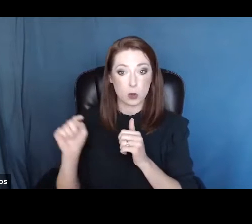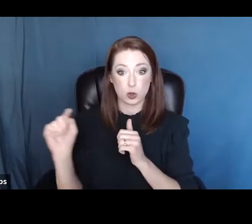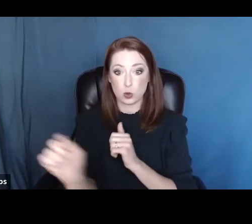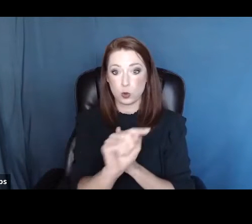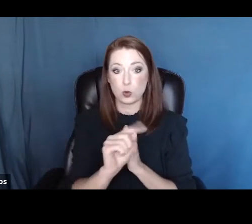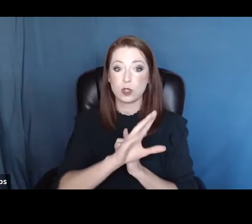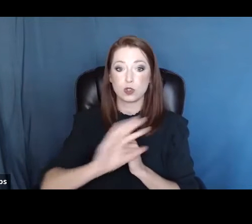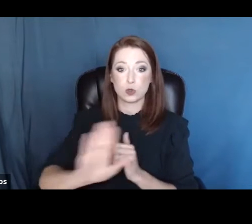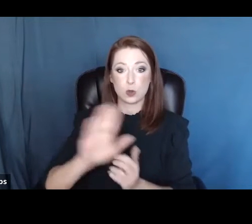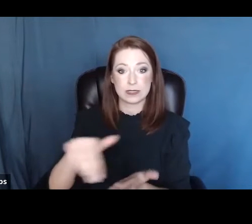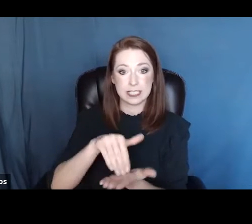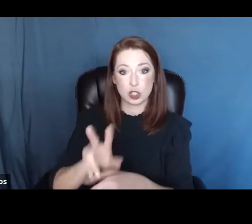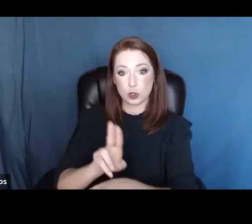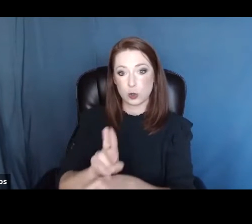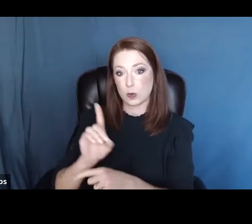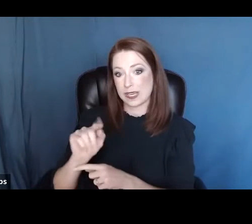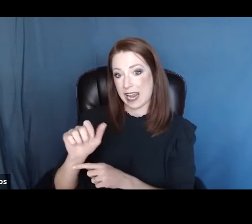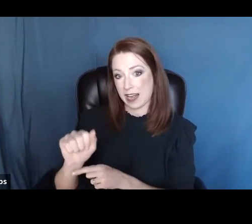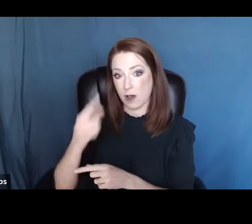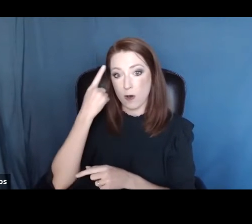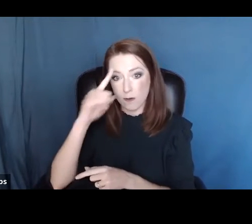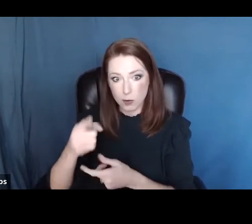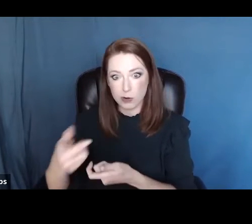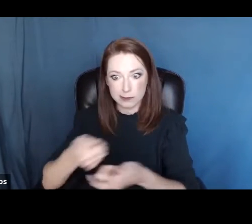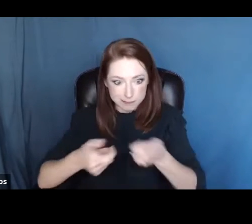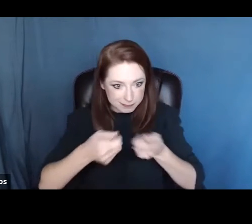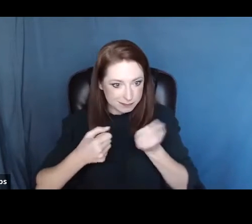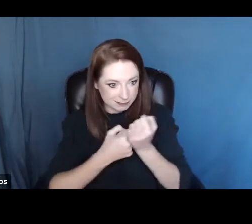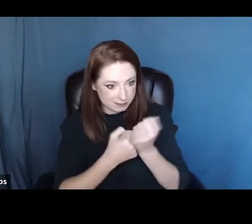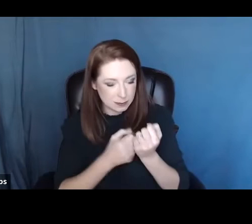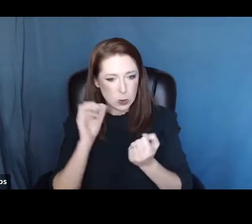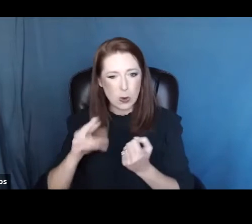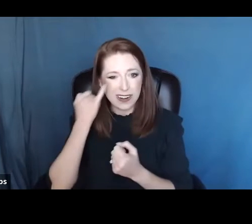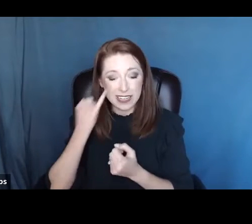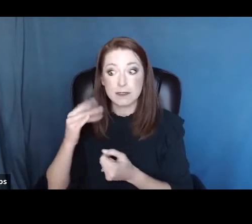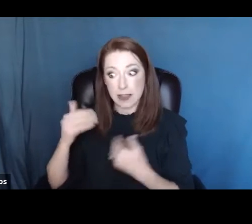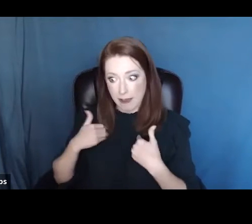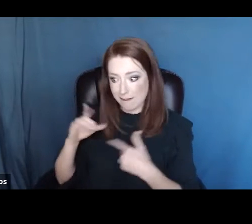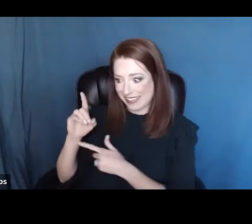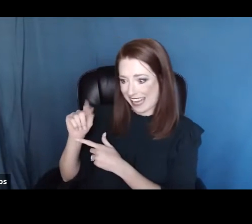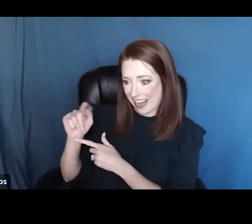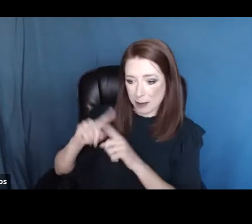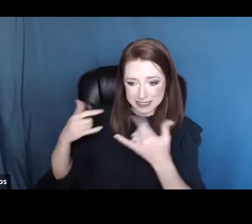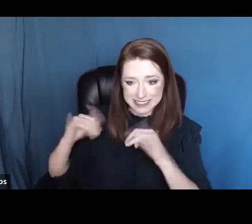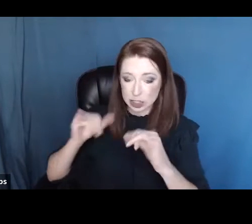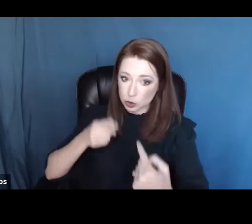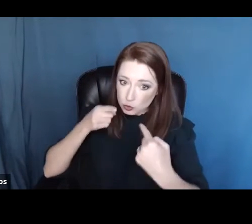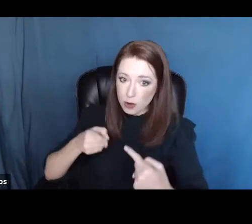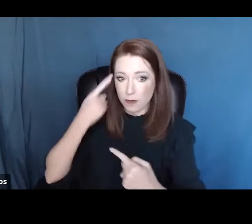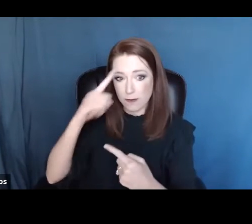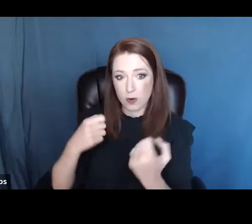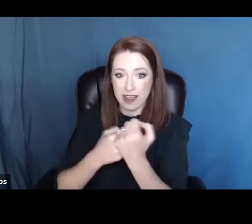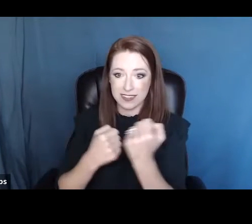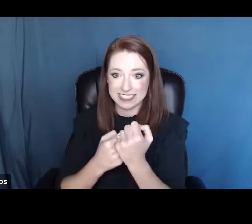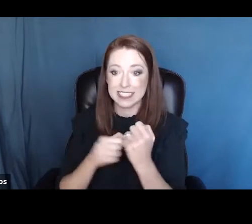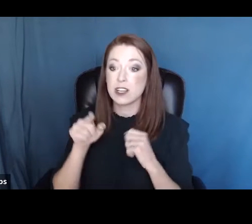center use data for advocacy or struggle to use data for advocacy. And thank you. Yeah, you